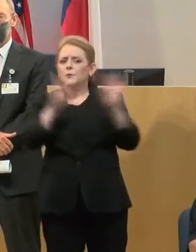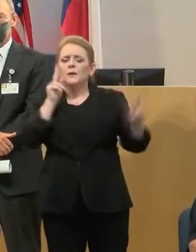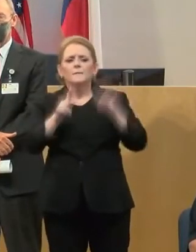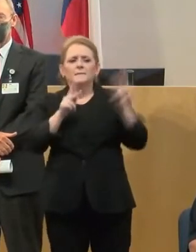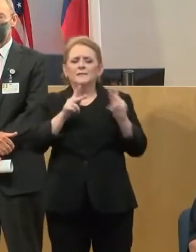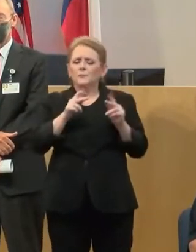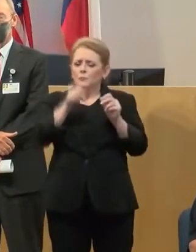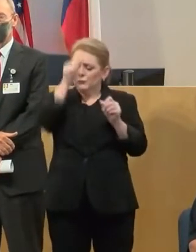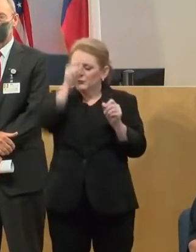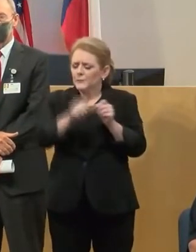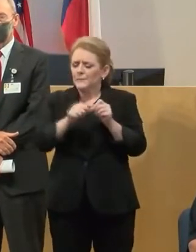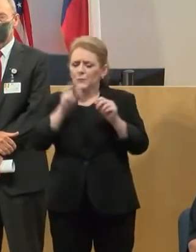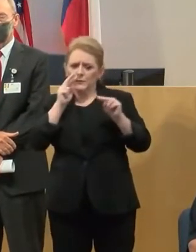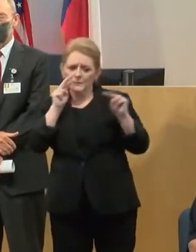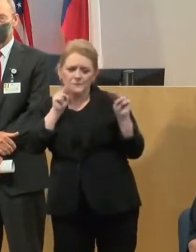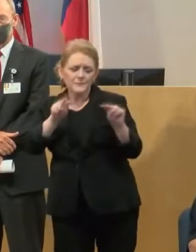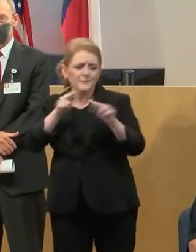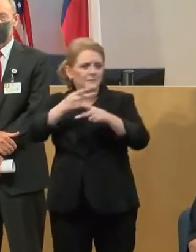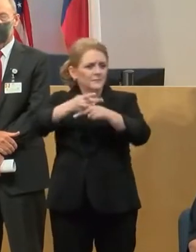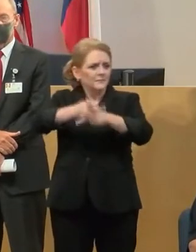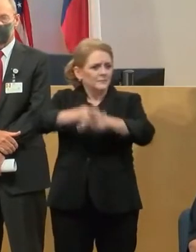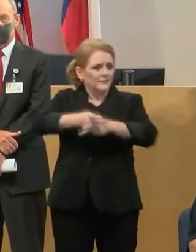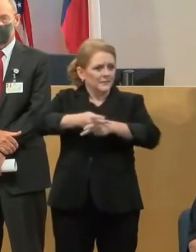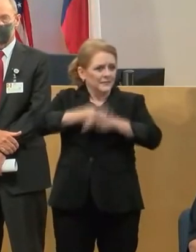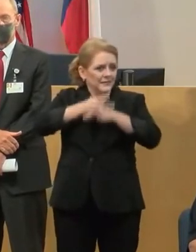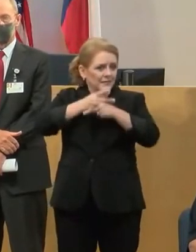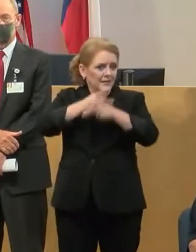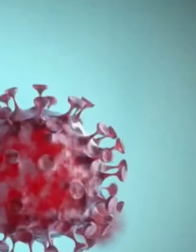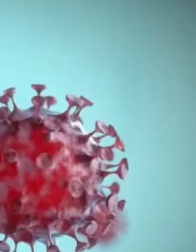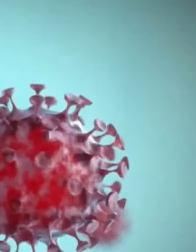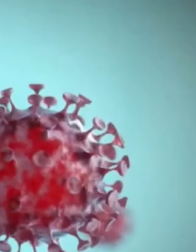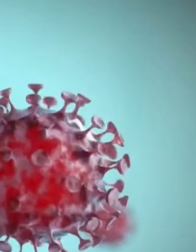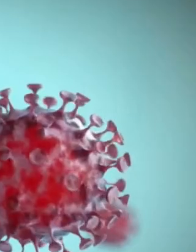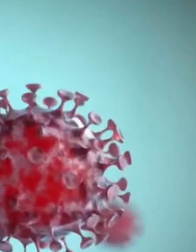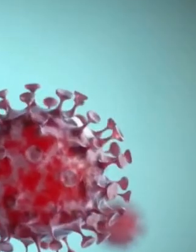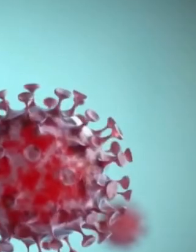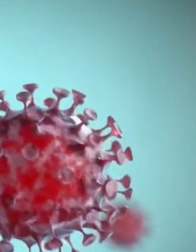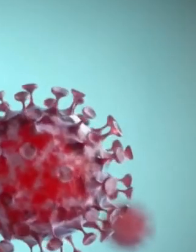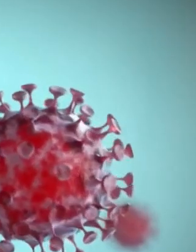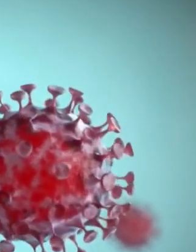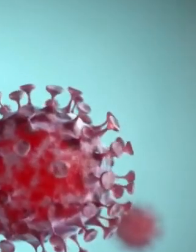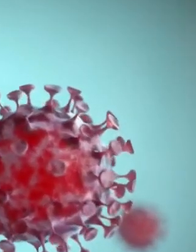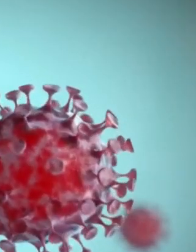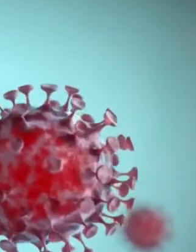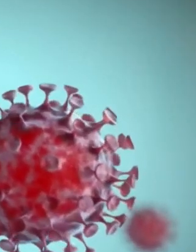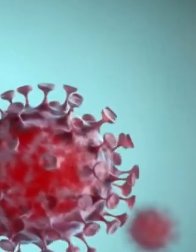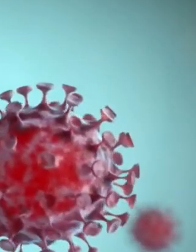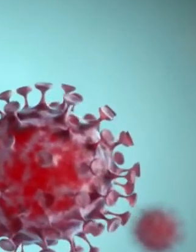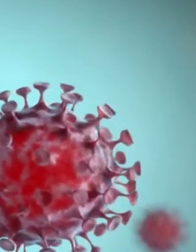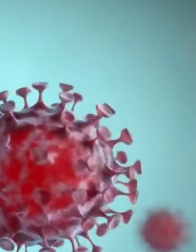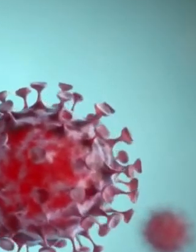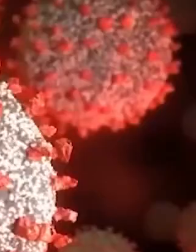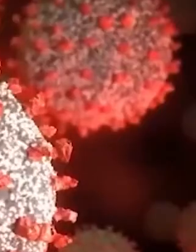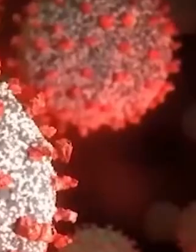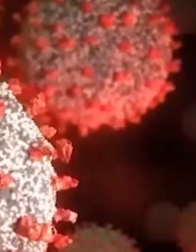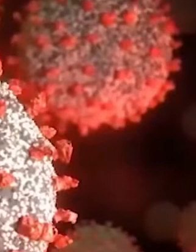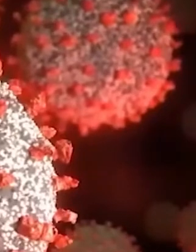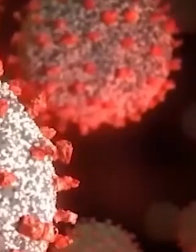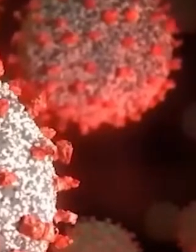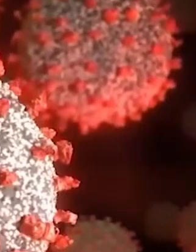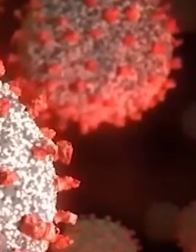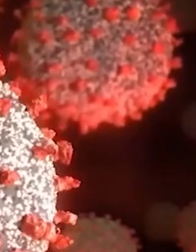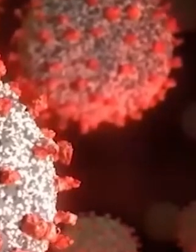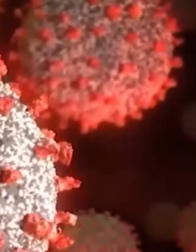Day holiday like they did during Memorial Day. The governor saying that during a stop in El Paso today. His visit came